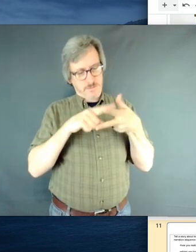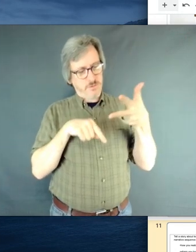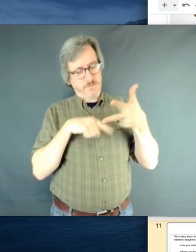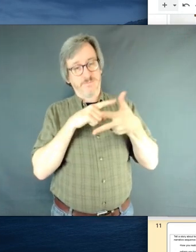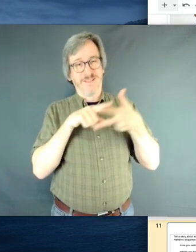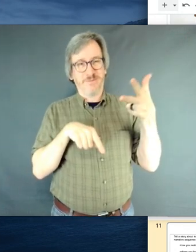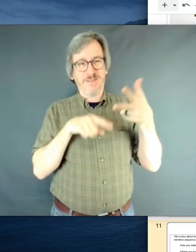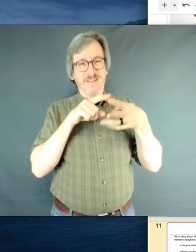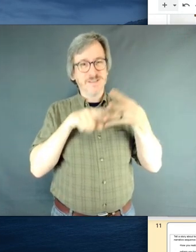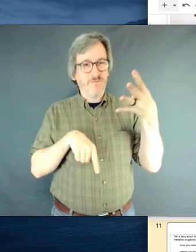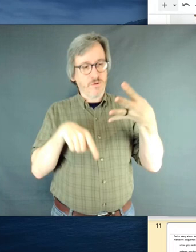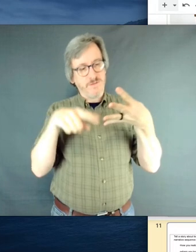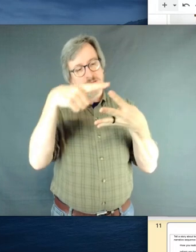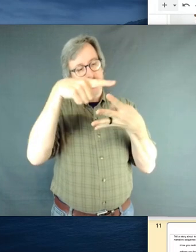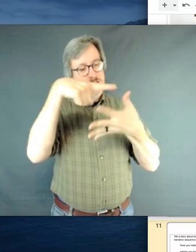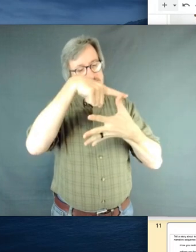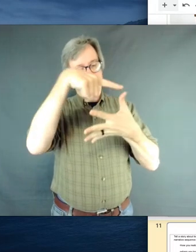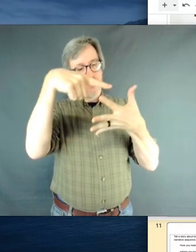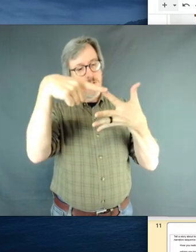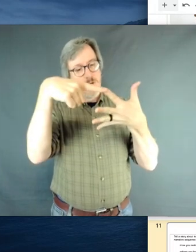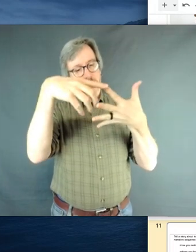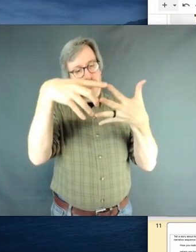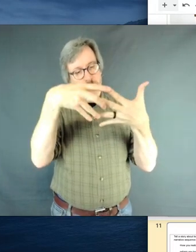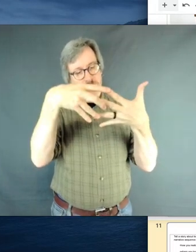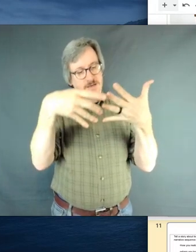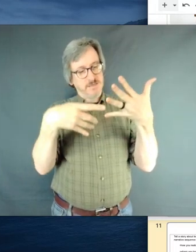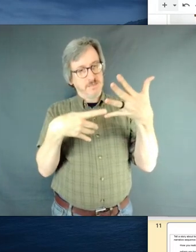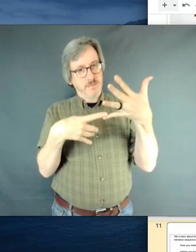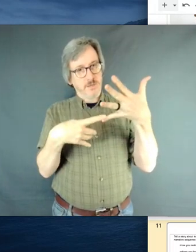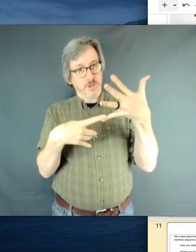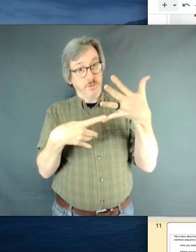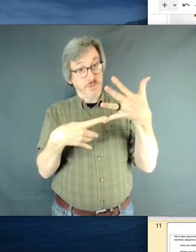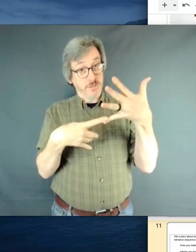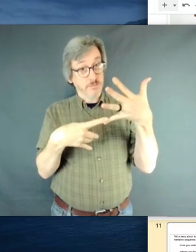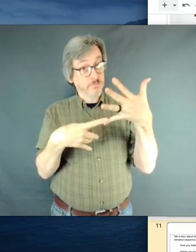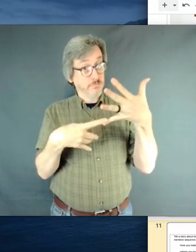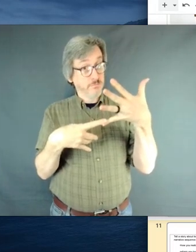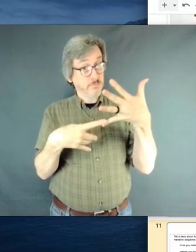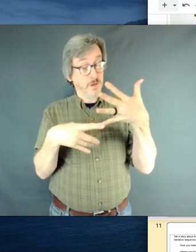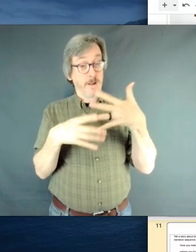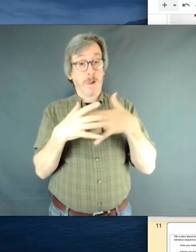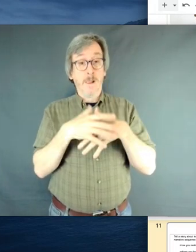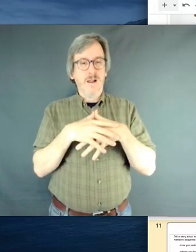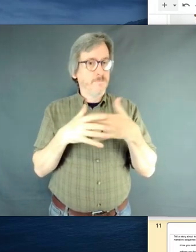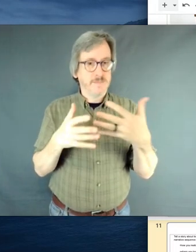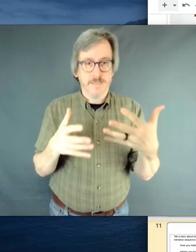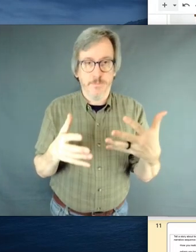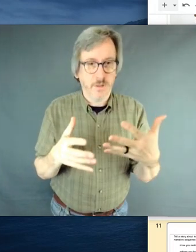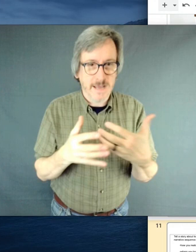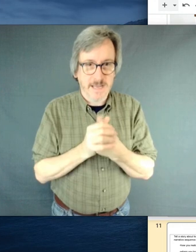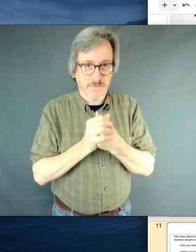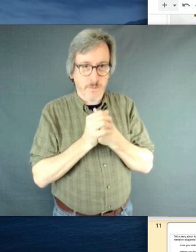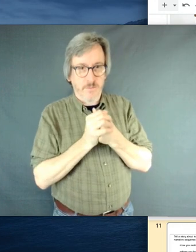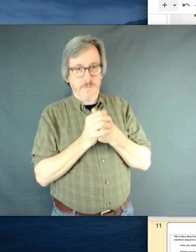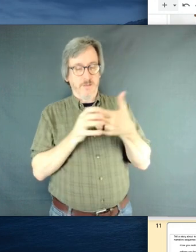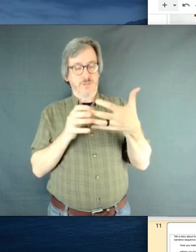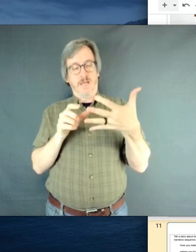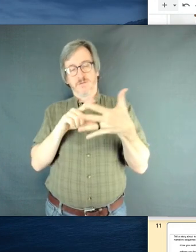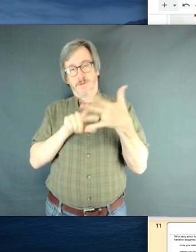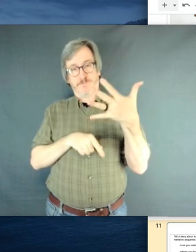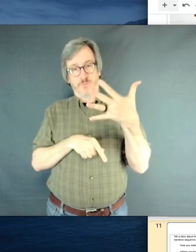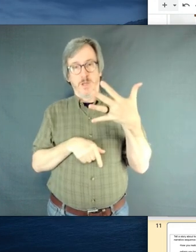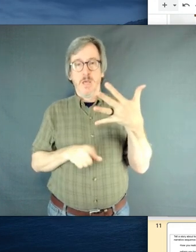things. 3 things, 4 things, setup, 3 things, conclusion. Okay. Simple essay, if you remember from